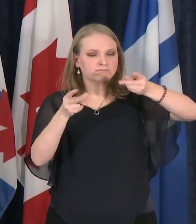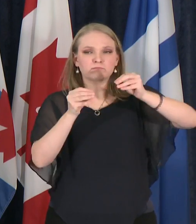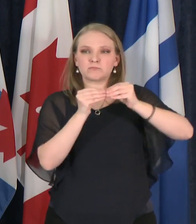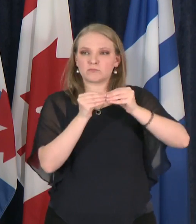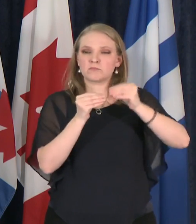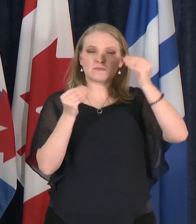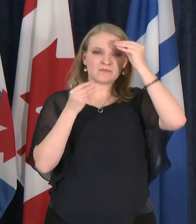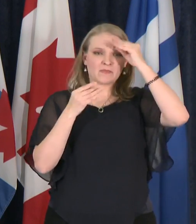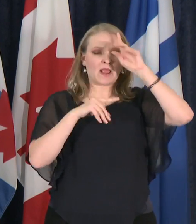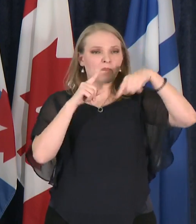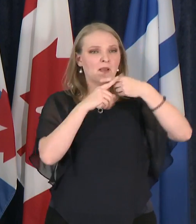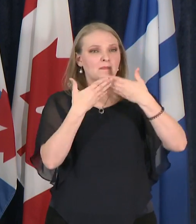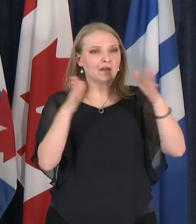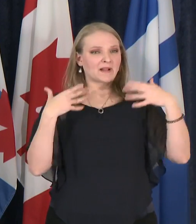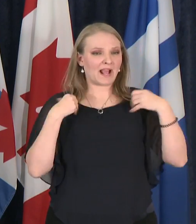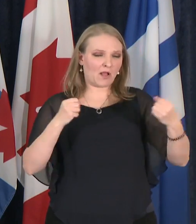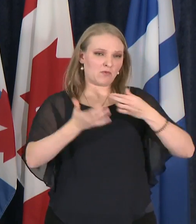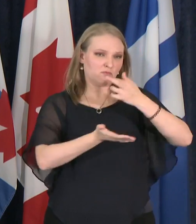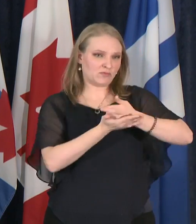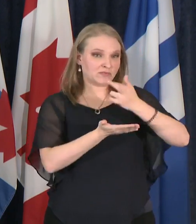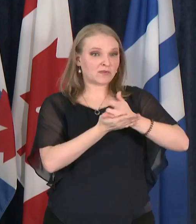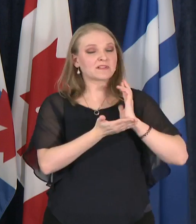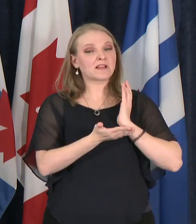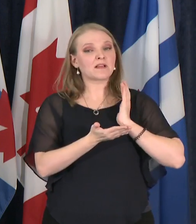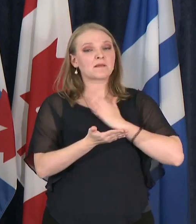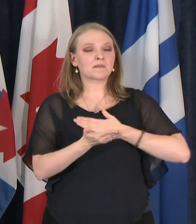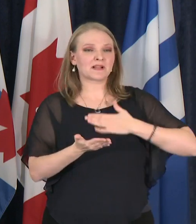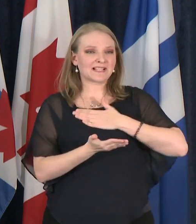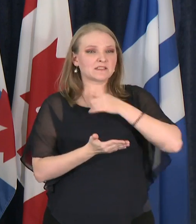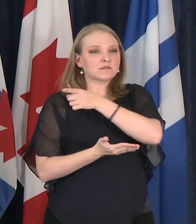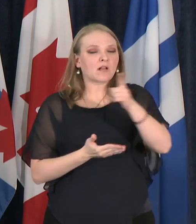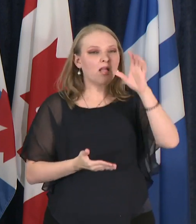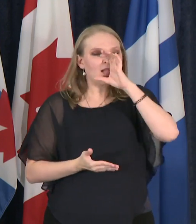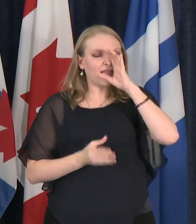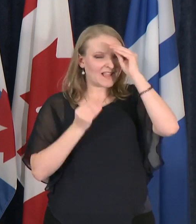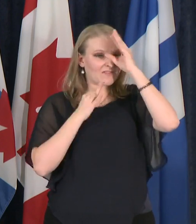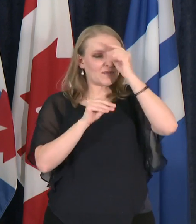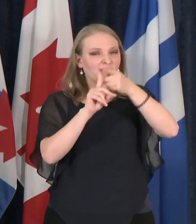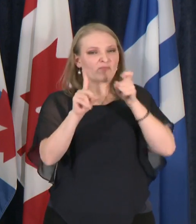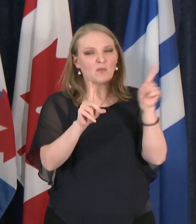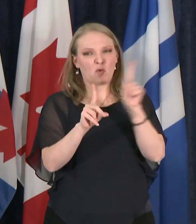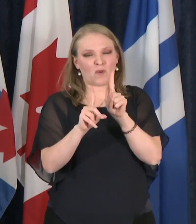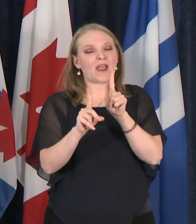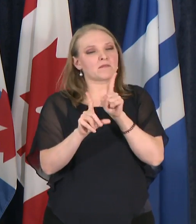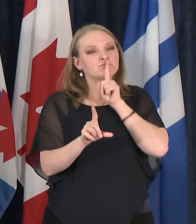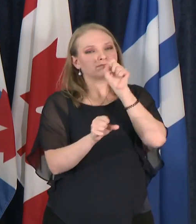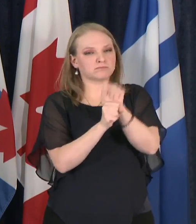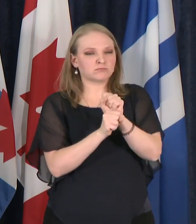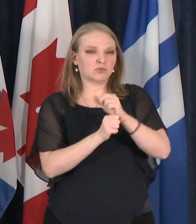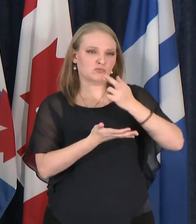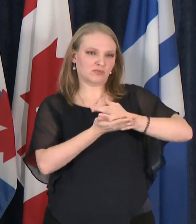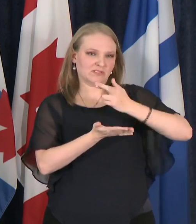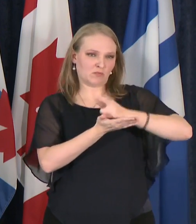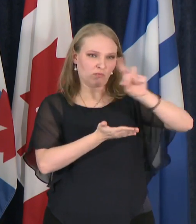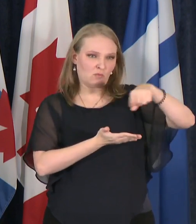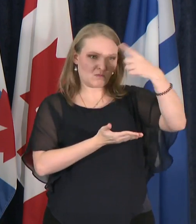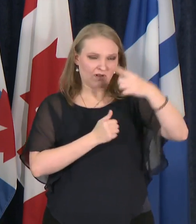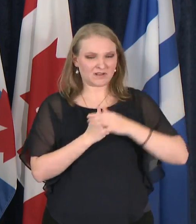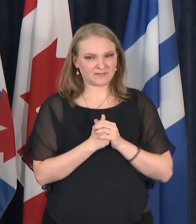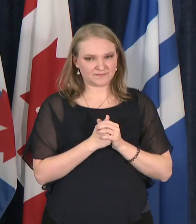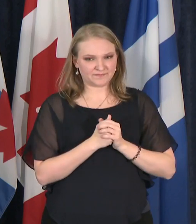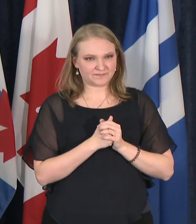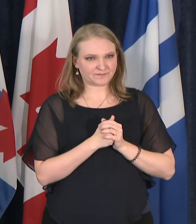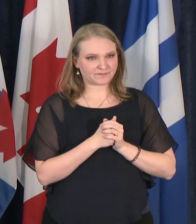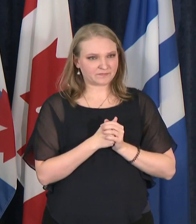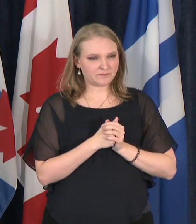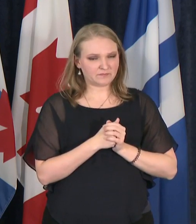resources. Please seek information from credible sources only. As I said, the City is working flat